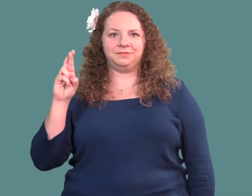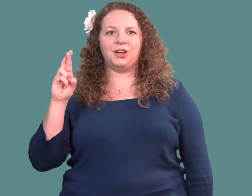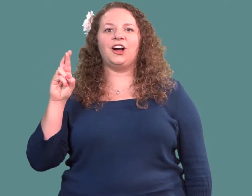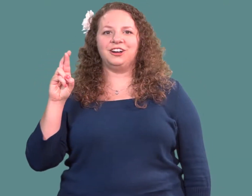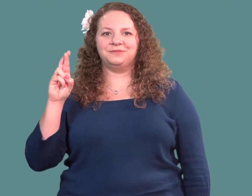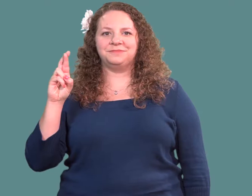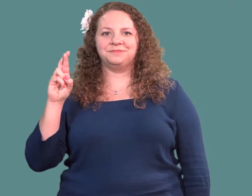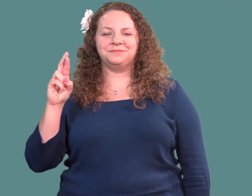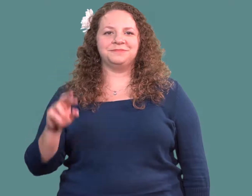R.